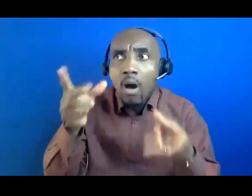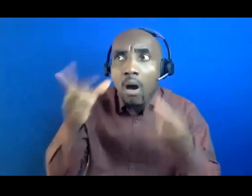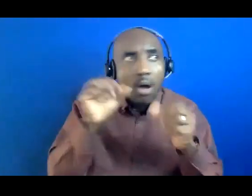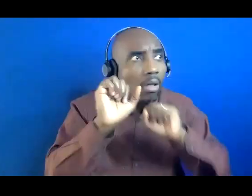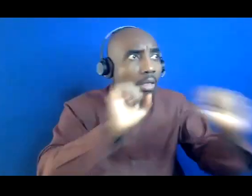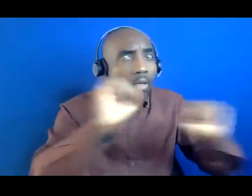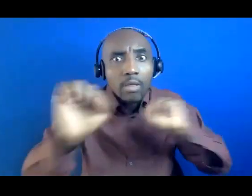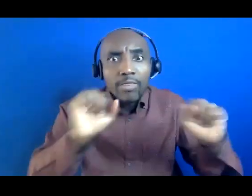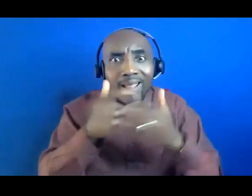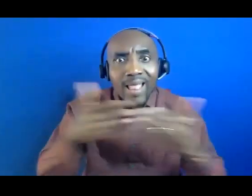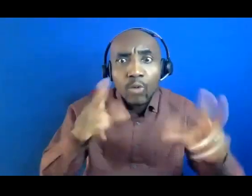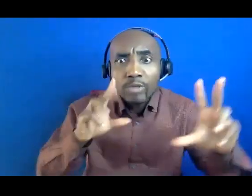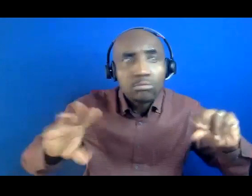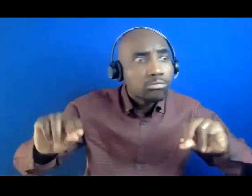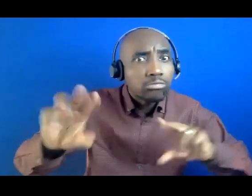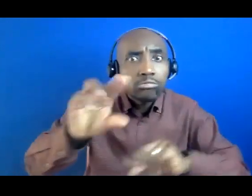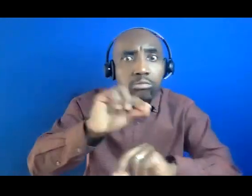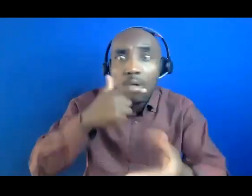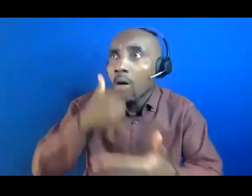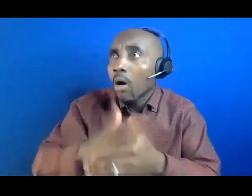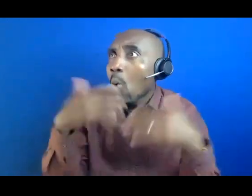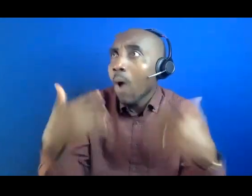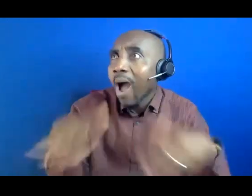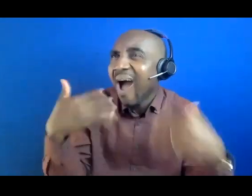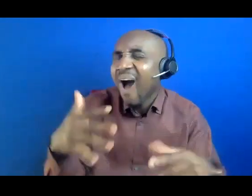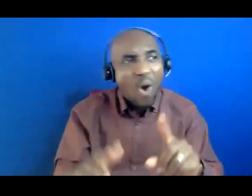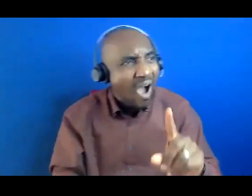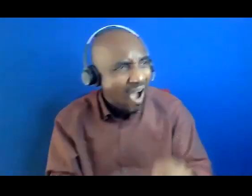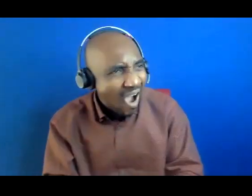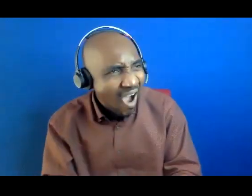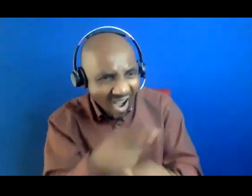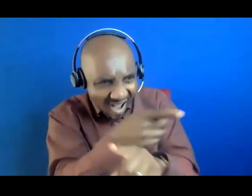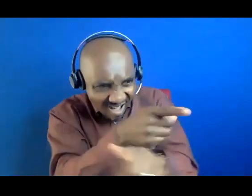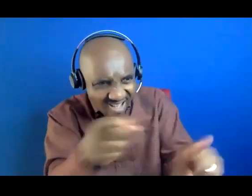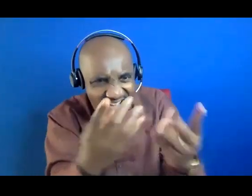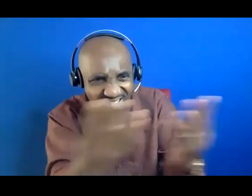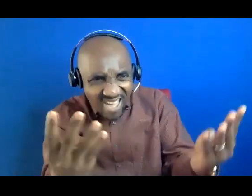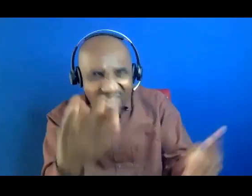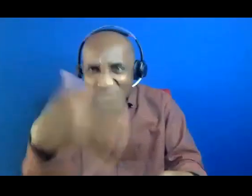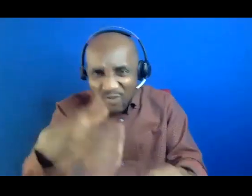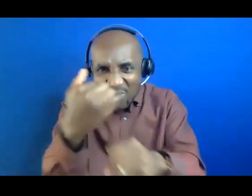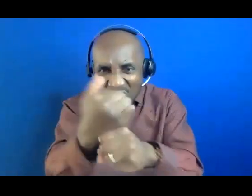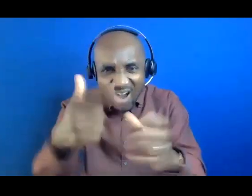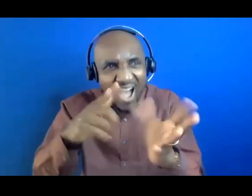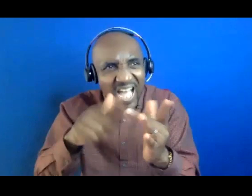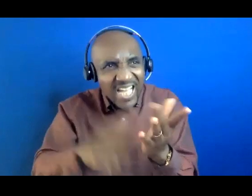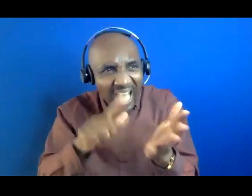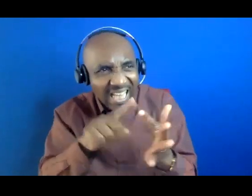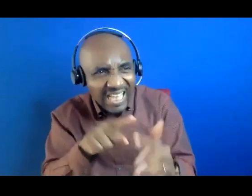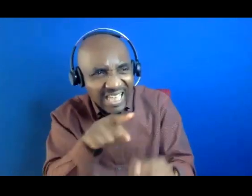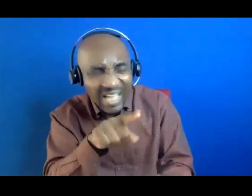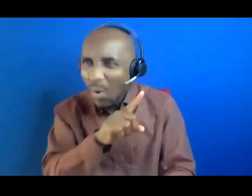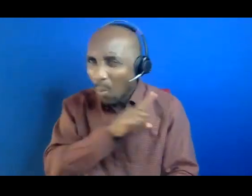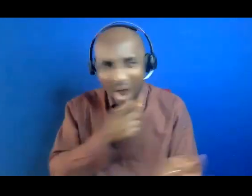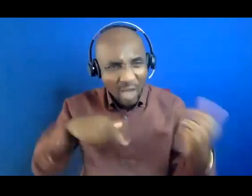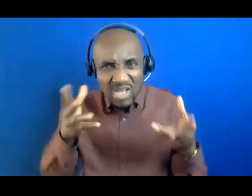spoken. Utterly amazed, they asked, "Aren't all these who are speaking Galileans? Then how is it that each of us